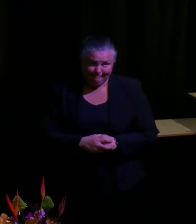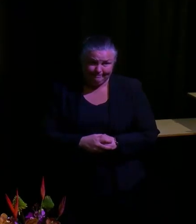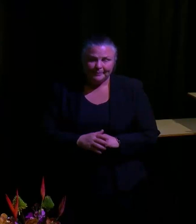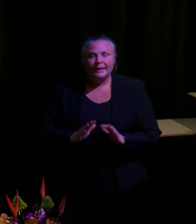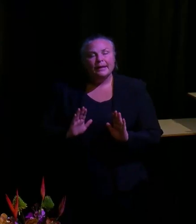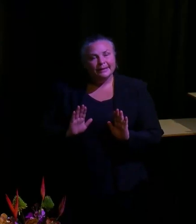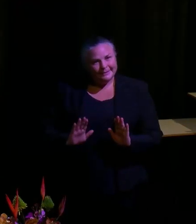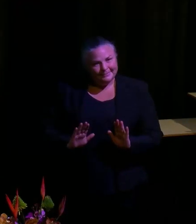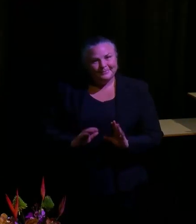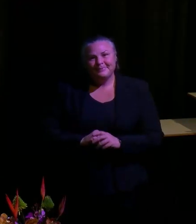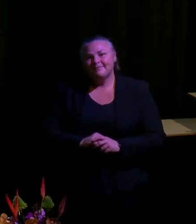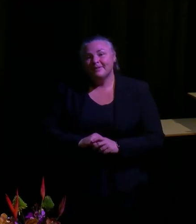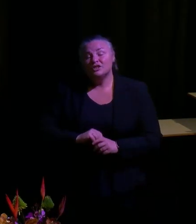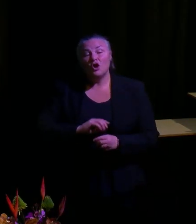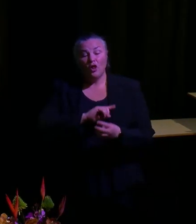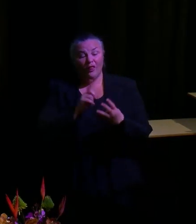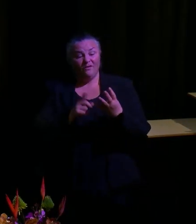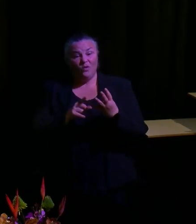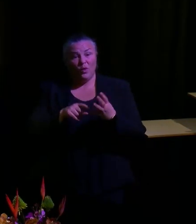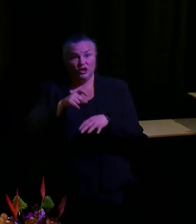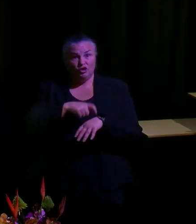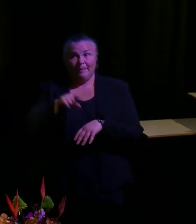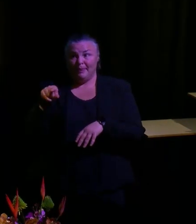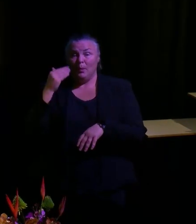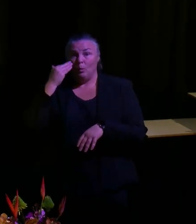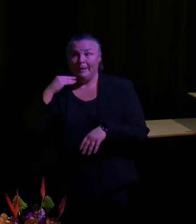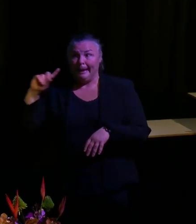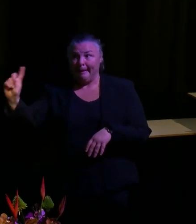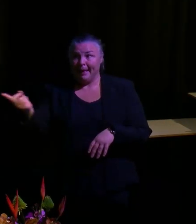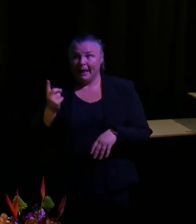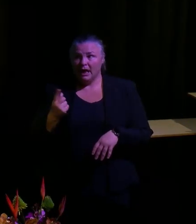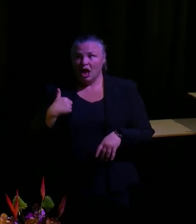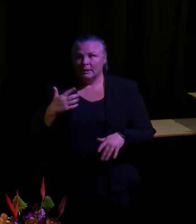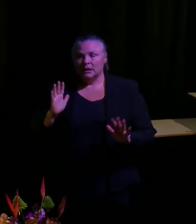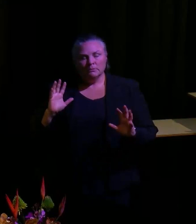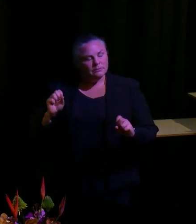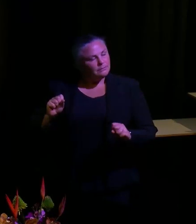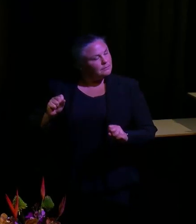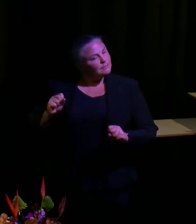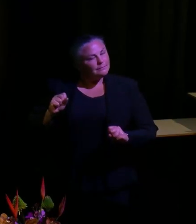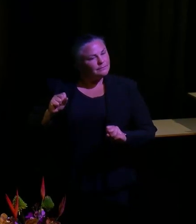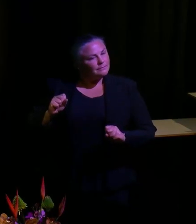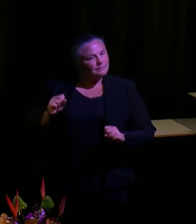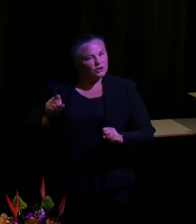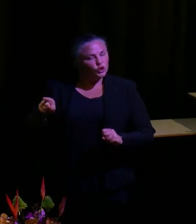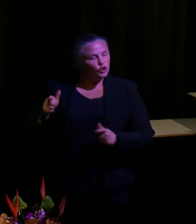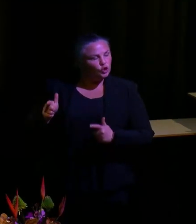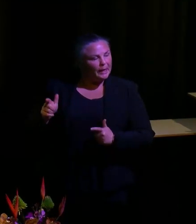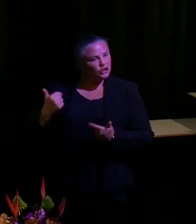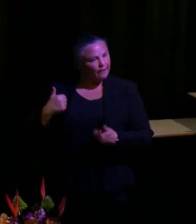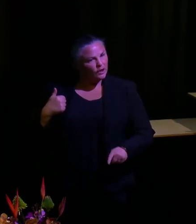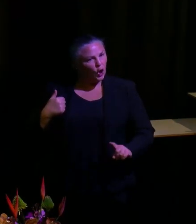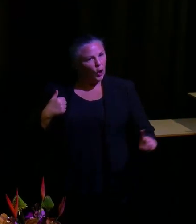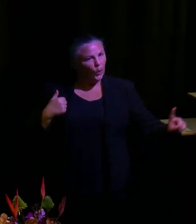So the fourth time she came back, I had to remove myself from the room because it was just like, lady, you're a little bit too much for me at the